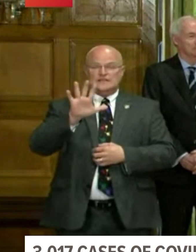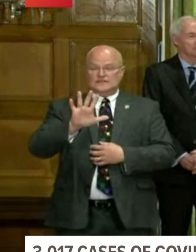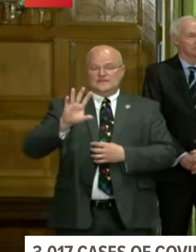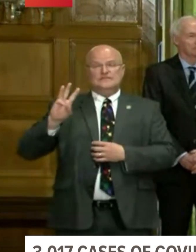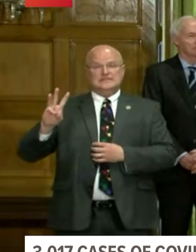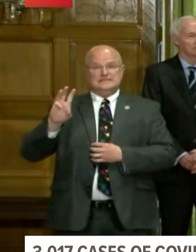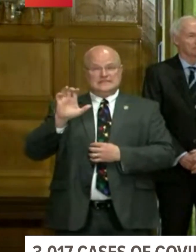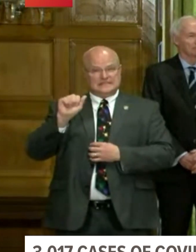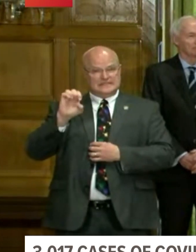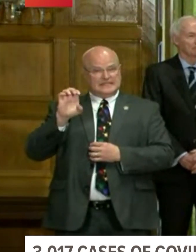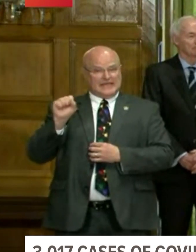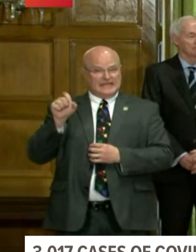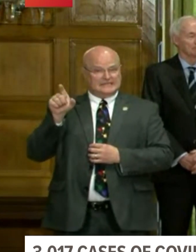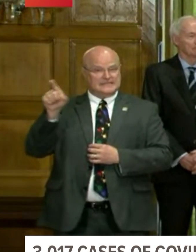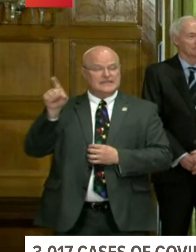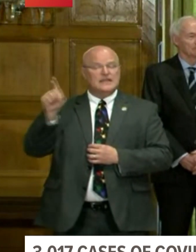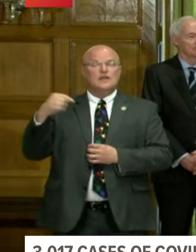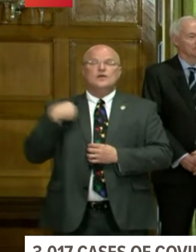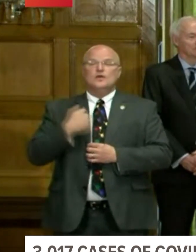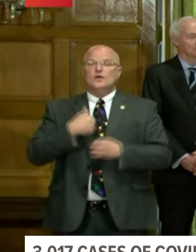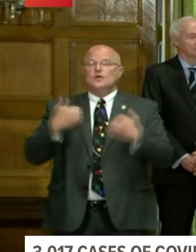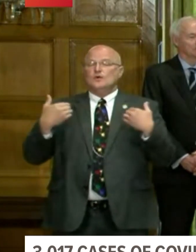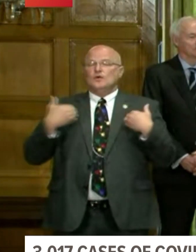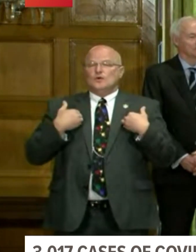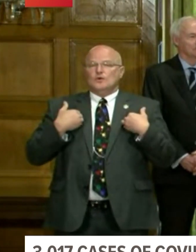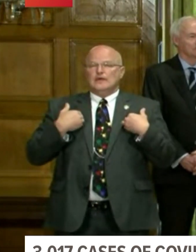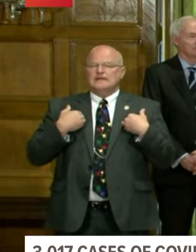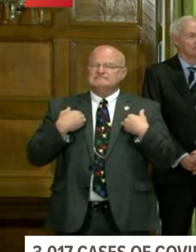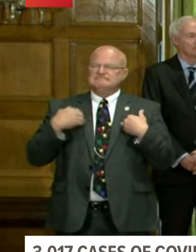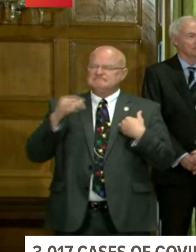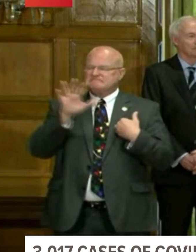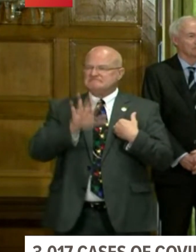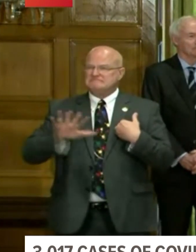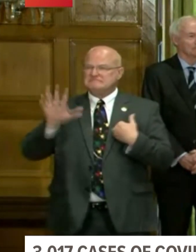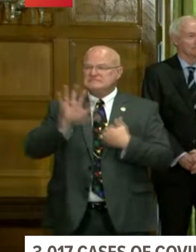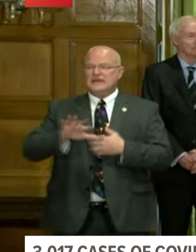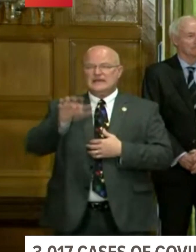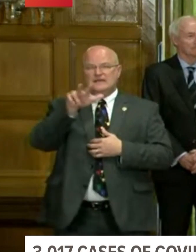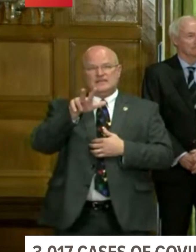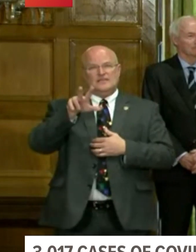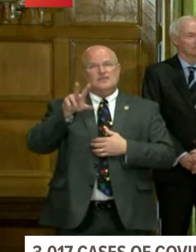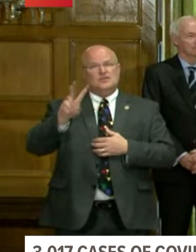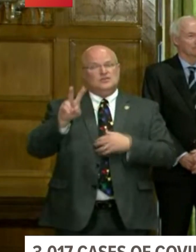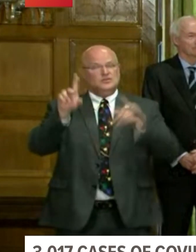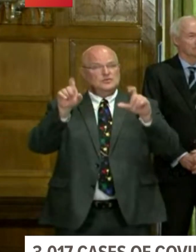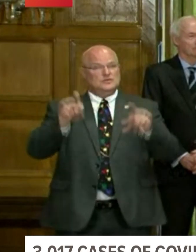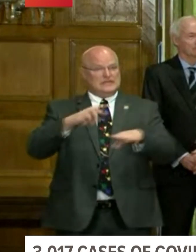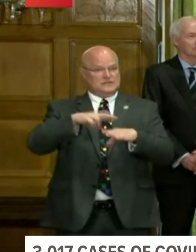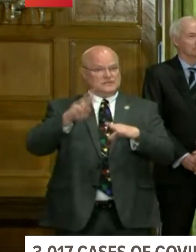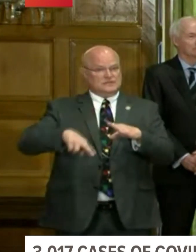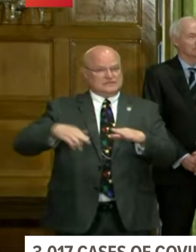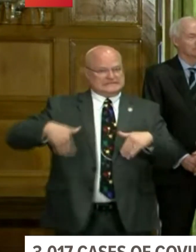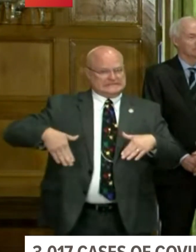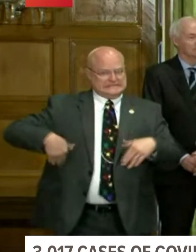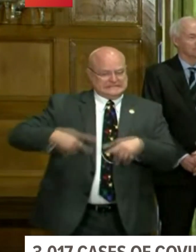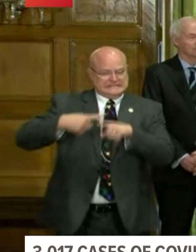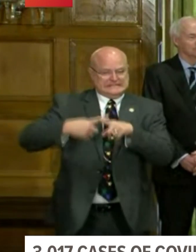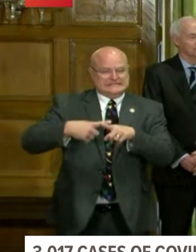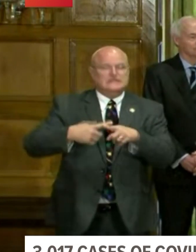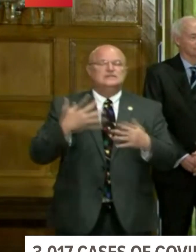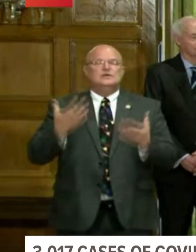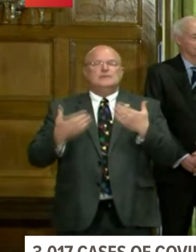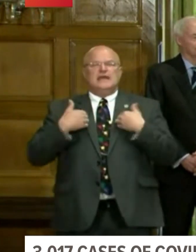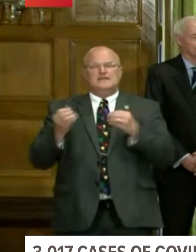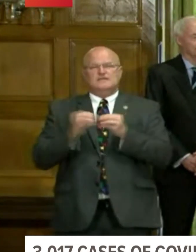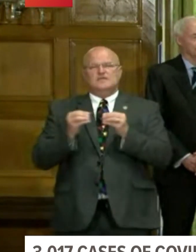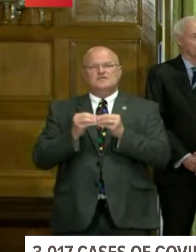856 cases. We have only about 32 test results yet pending, so we may